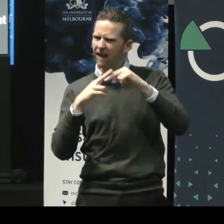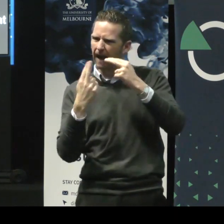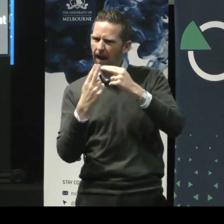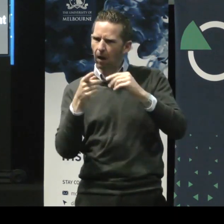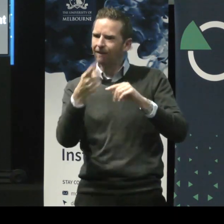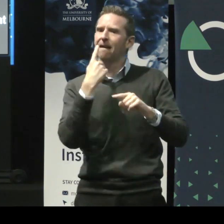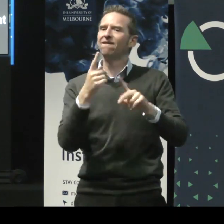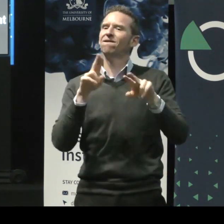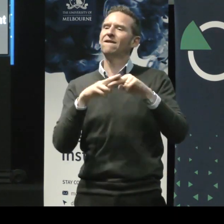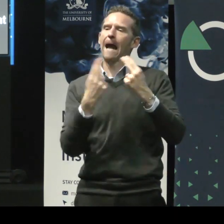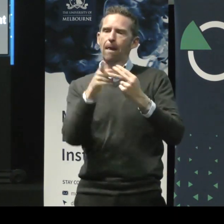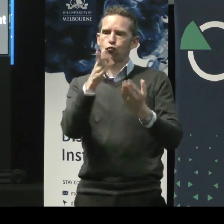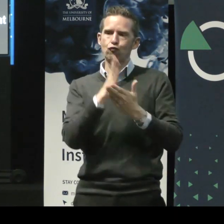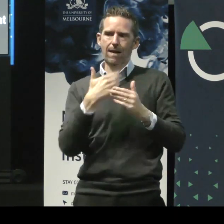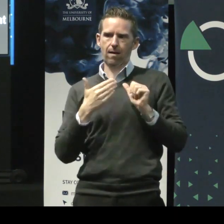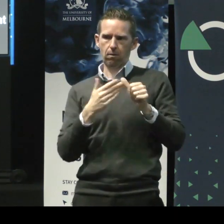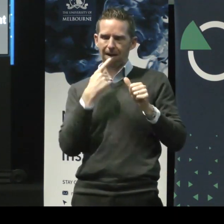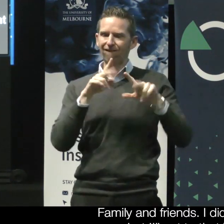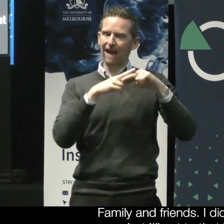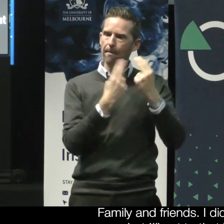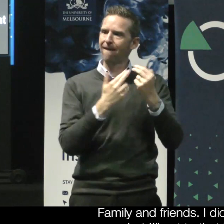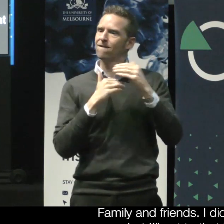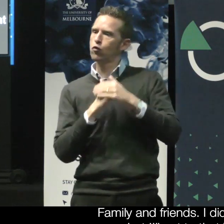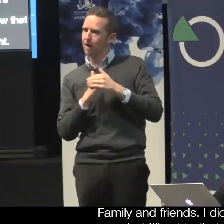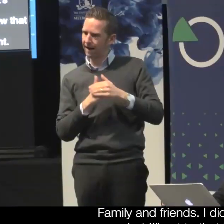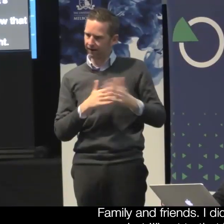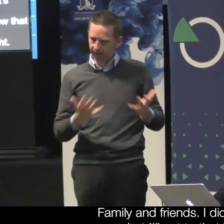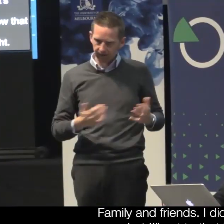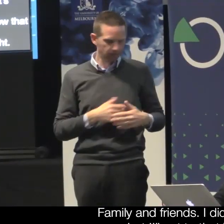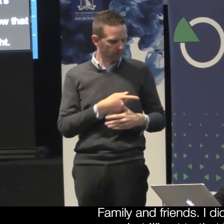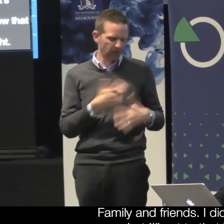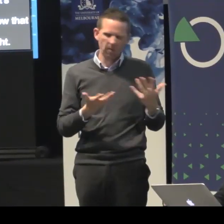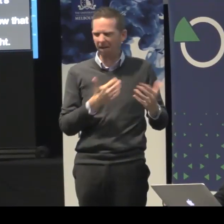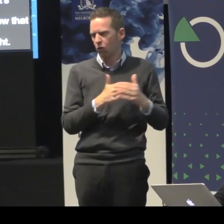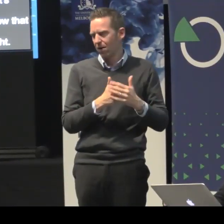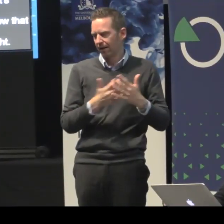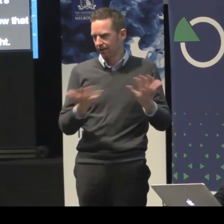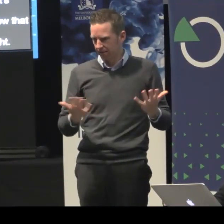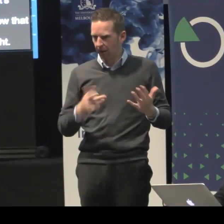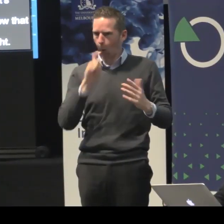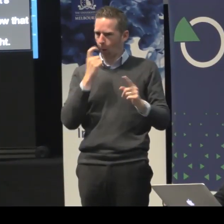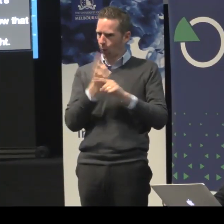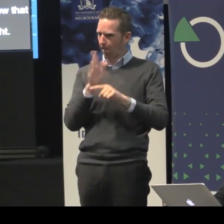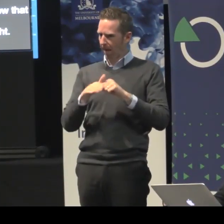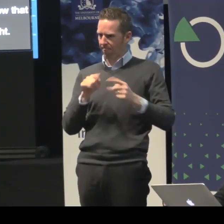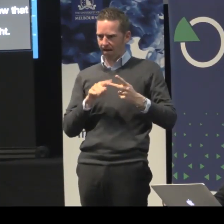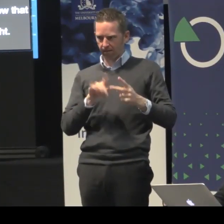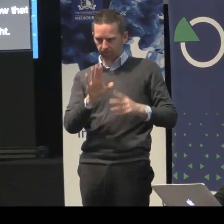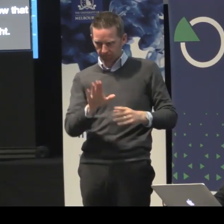spend it. Family and friends. I didn't like friends either, but we'll get to that in a sec.